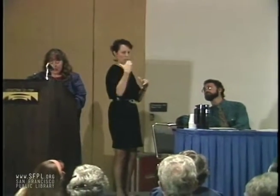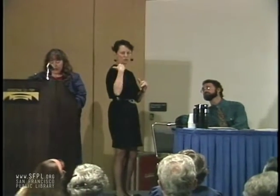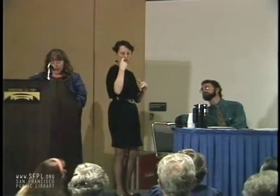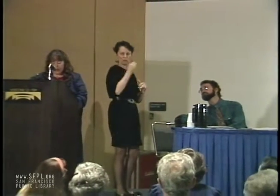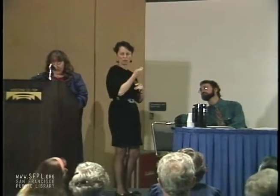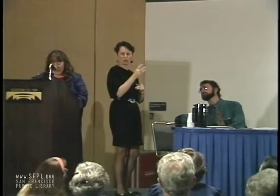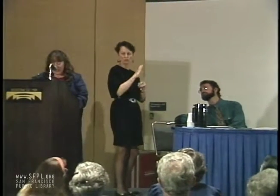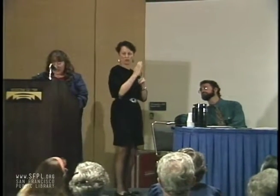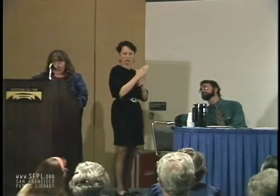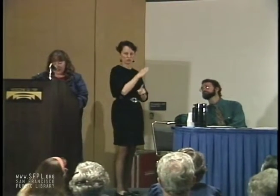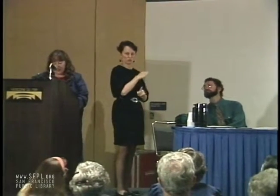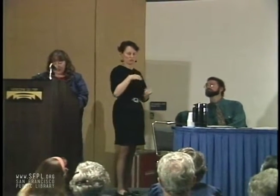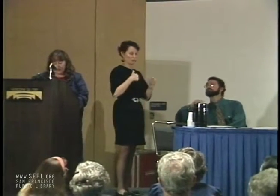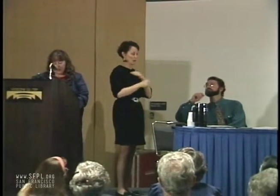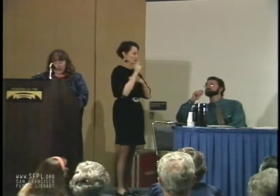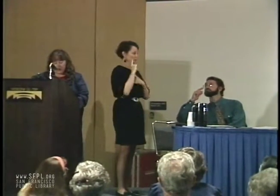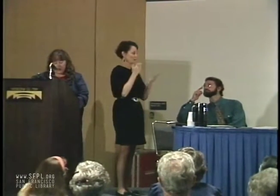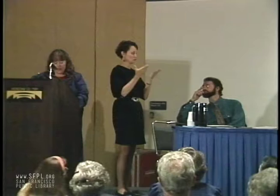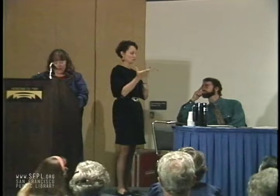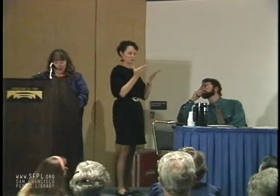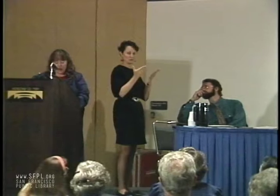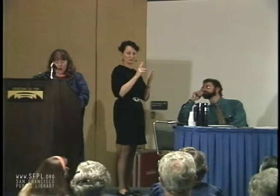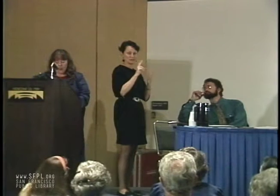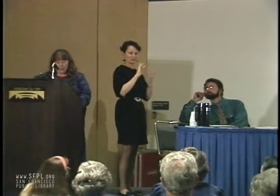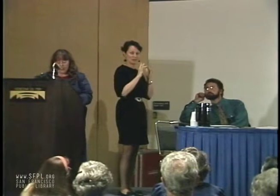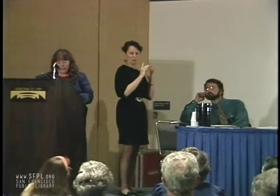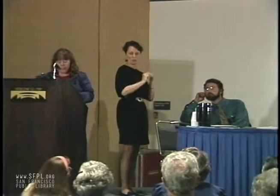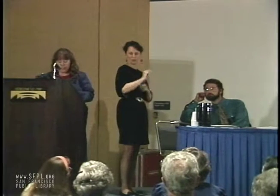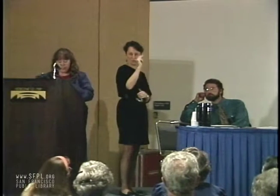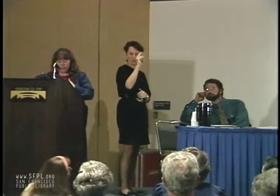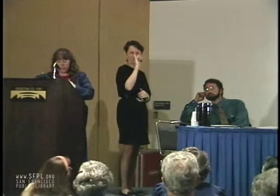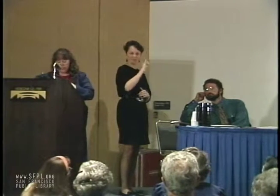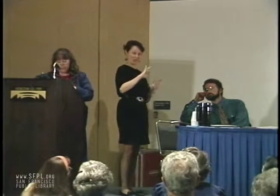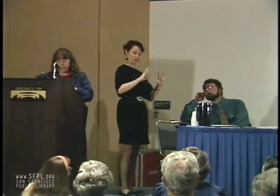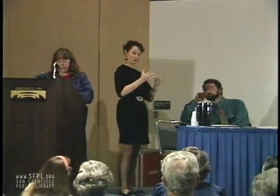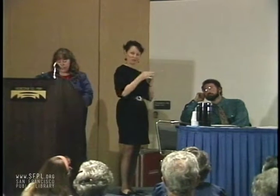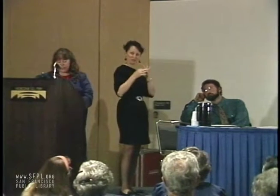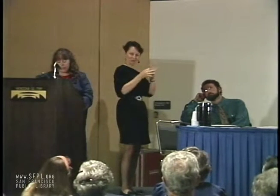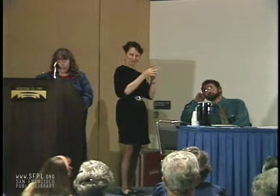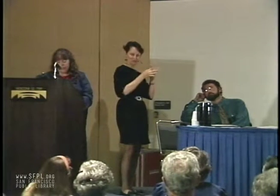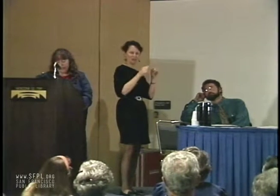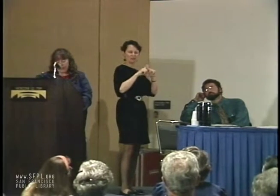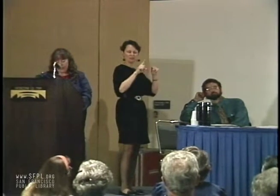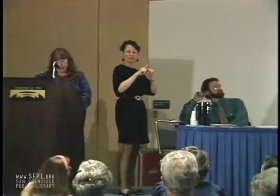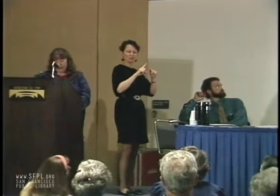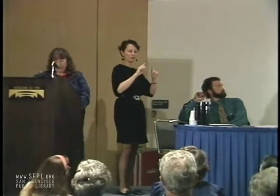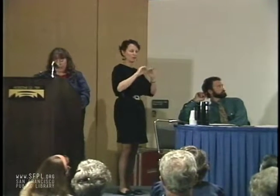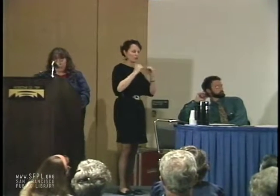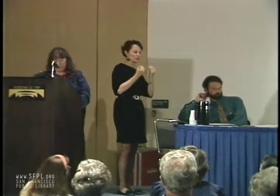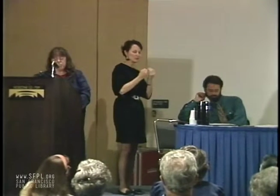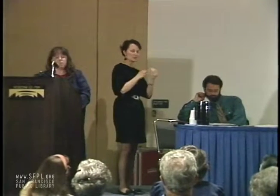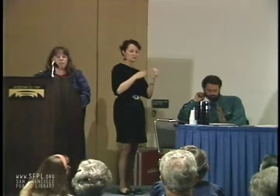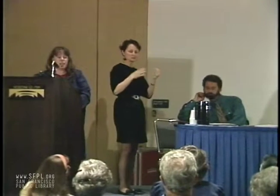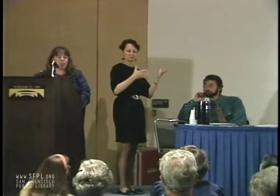Committee under Deaf Services Network North, a coalition of agencies and organizations serving deaf and hearing impaired people in the Bay Area.